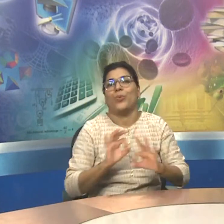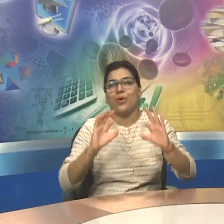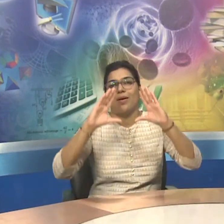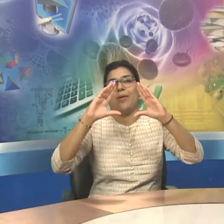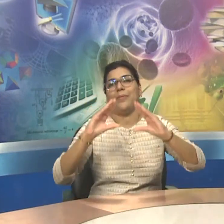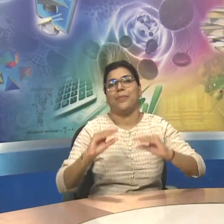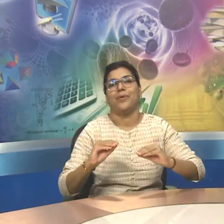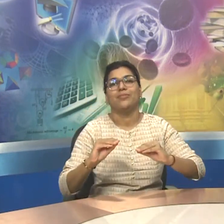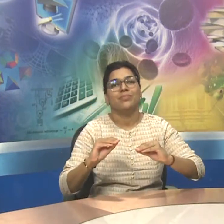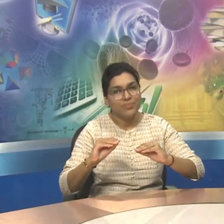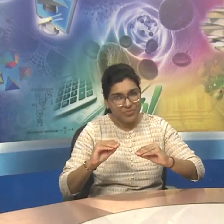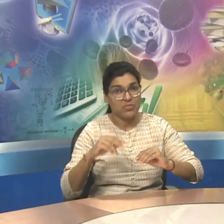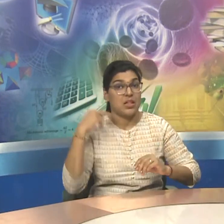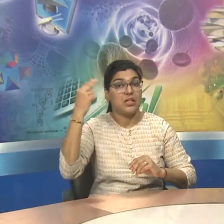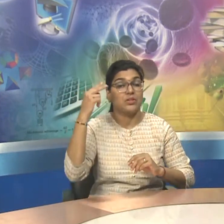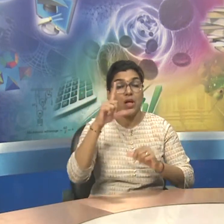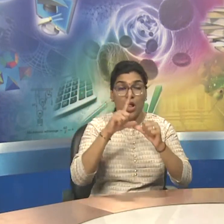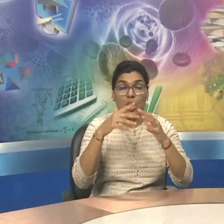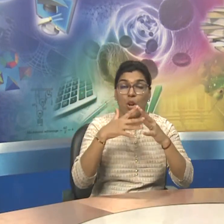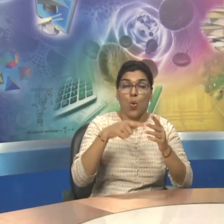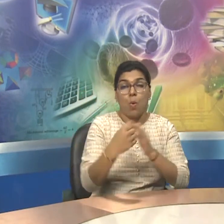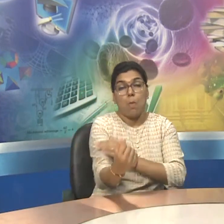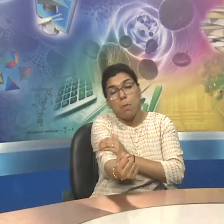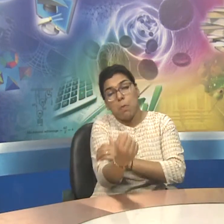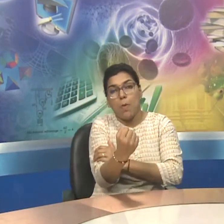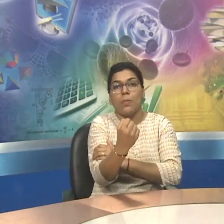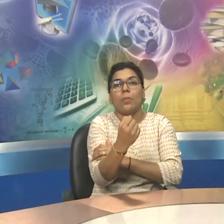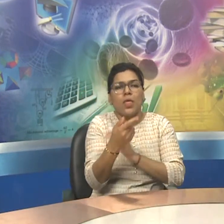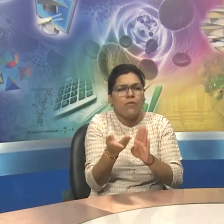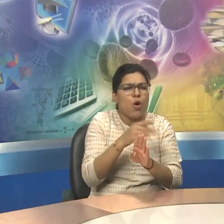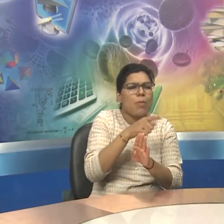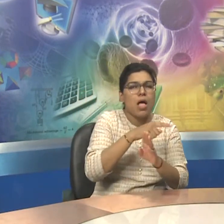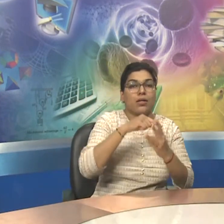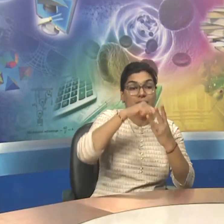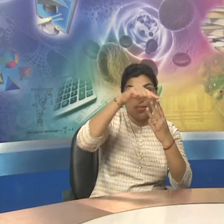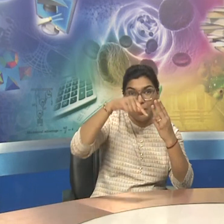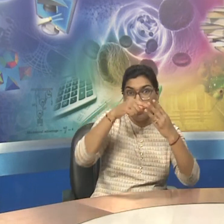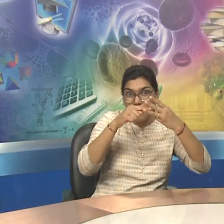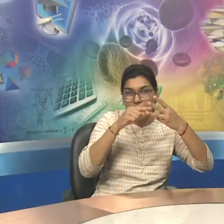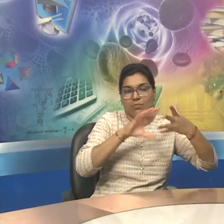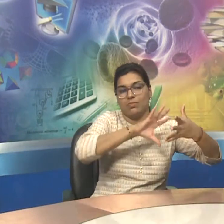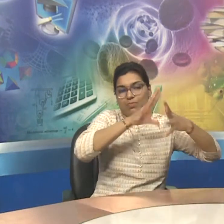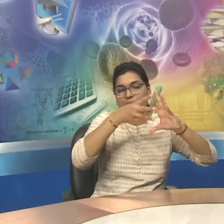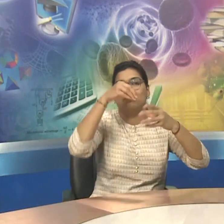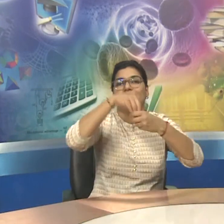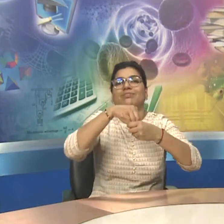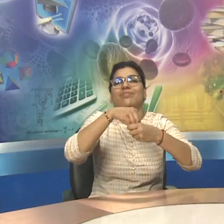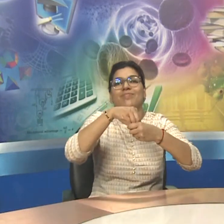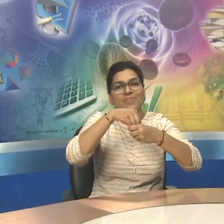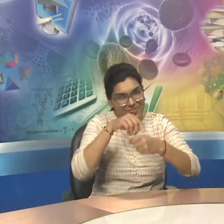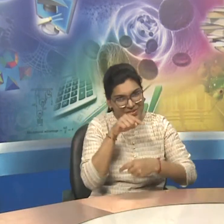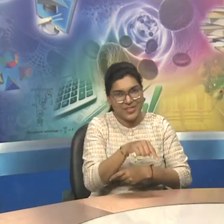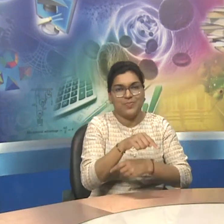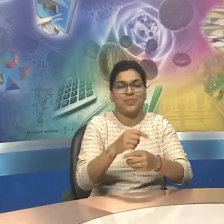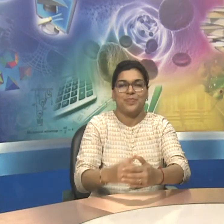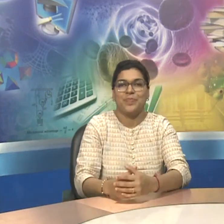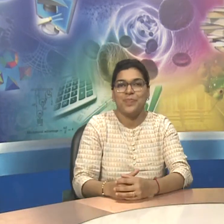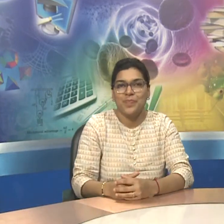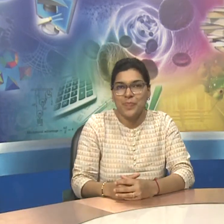the term of religion, caste, etc. Government is the powerful thing in